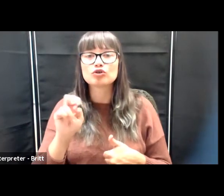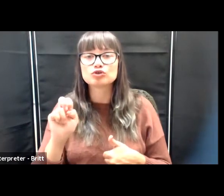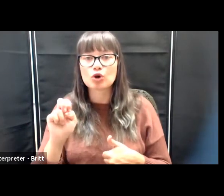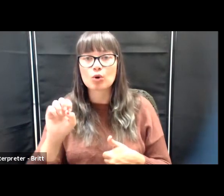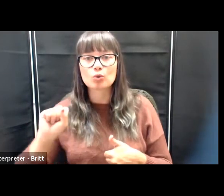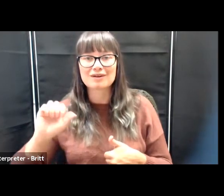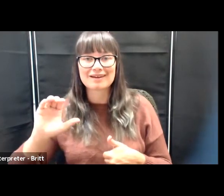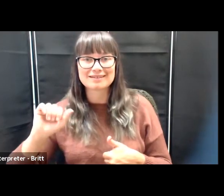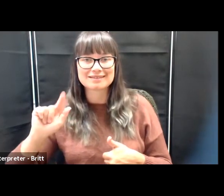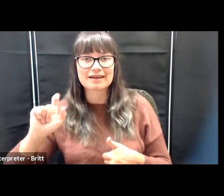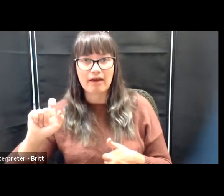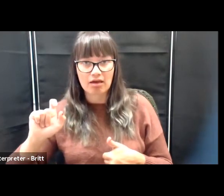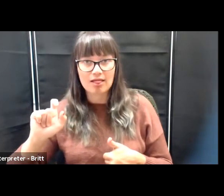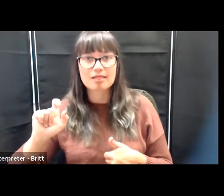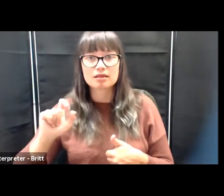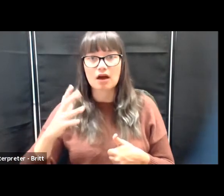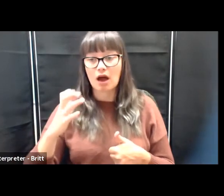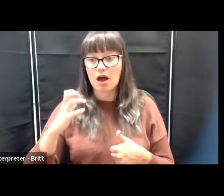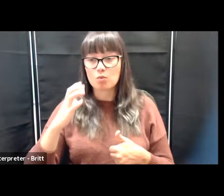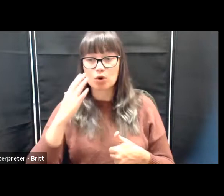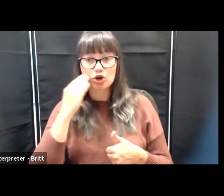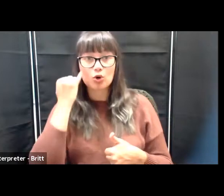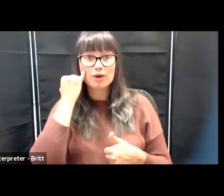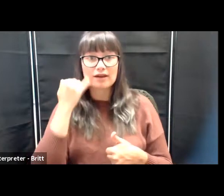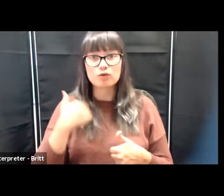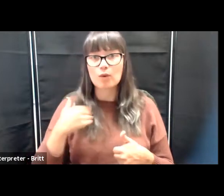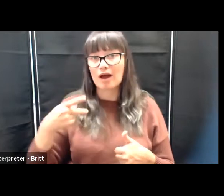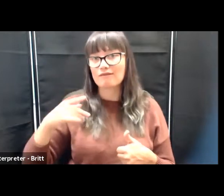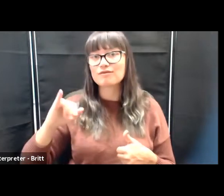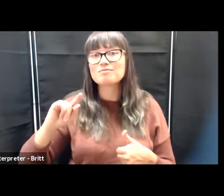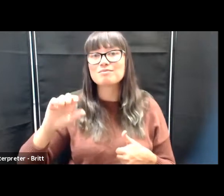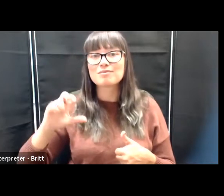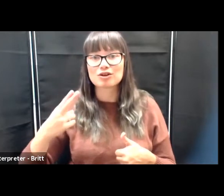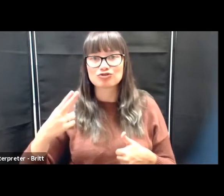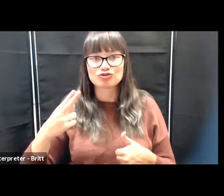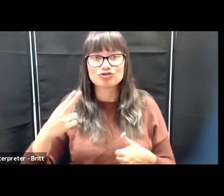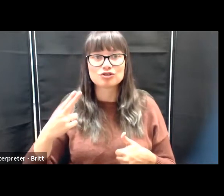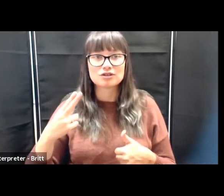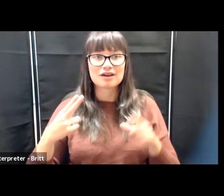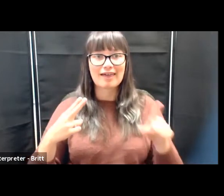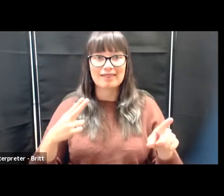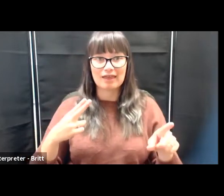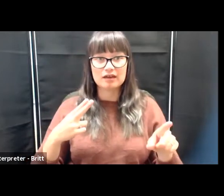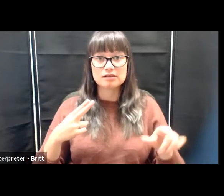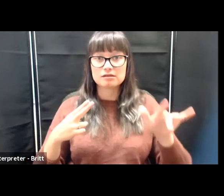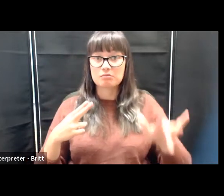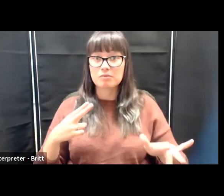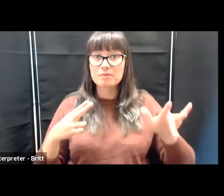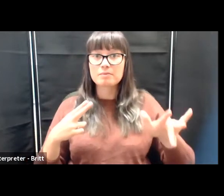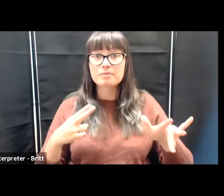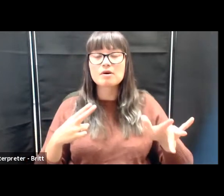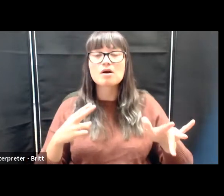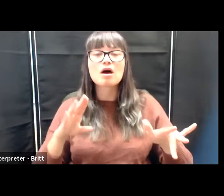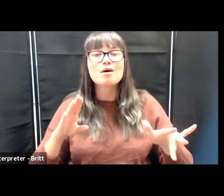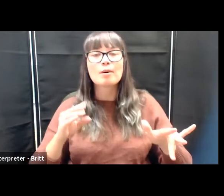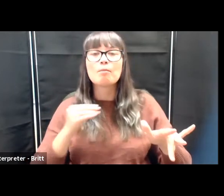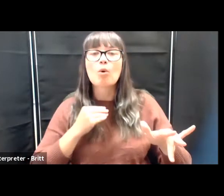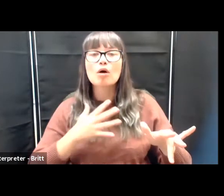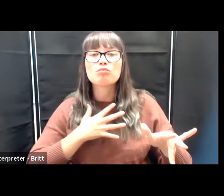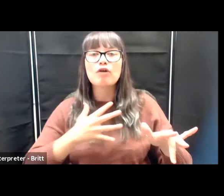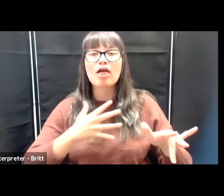the first thing I'm looking for to see if someone's on pitch, right? So the first voice would be the breathy voice. So the breathy voice is